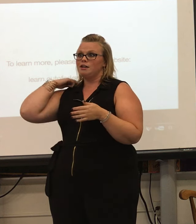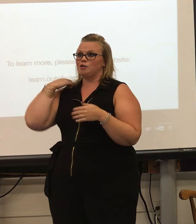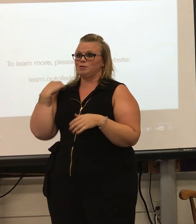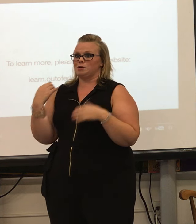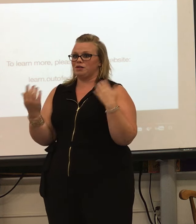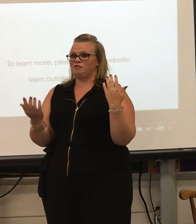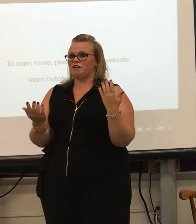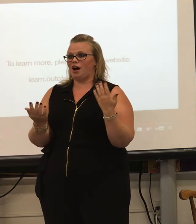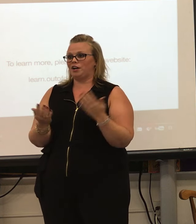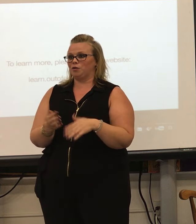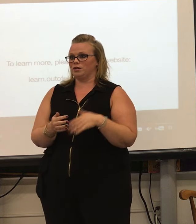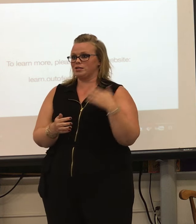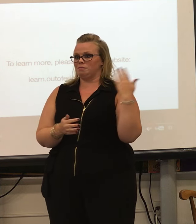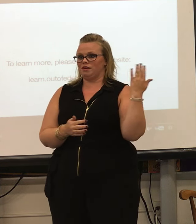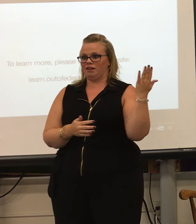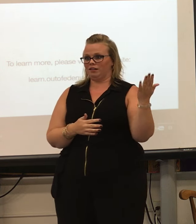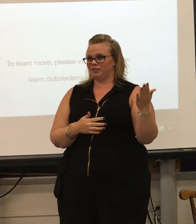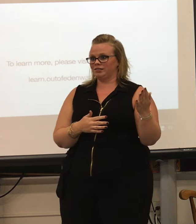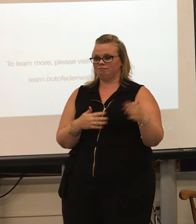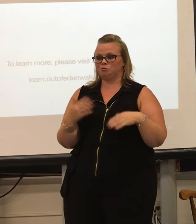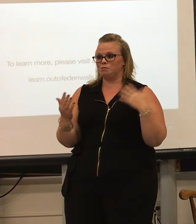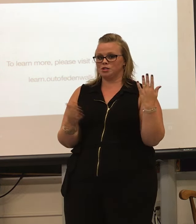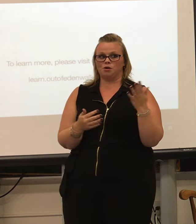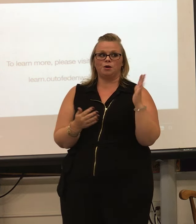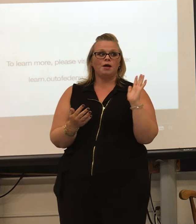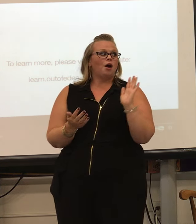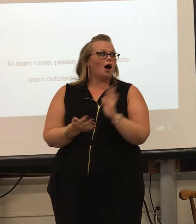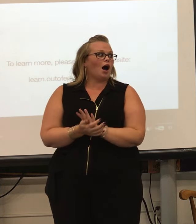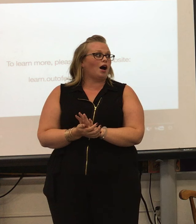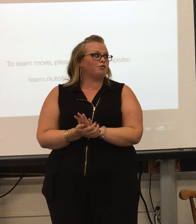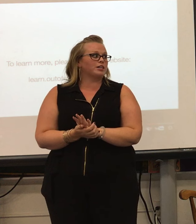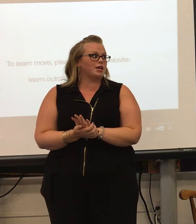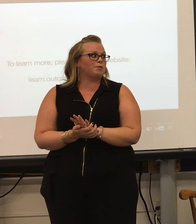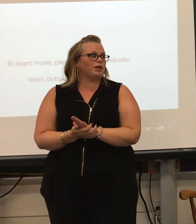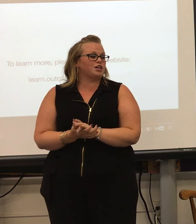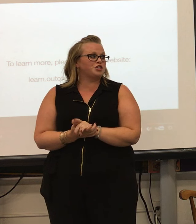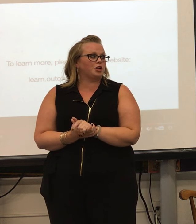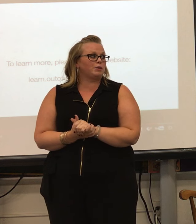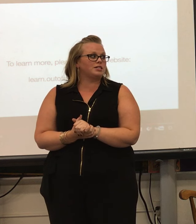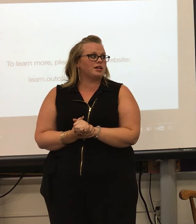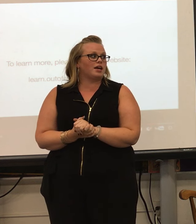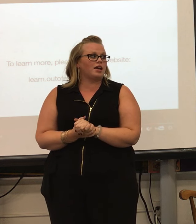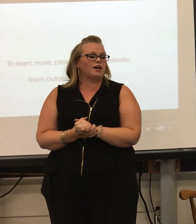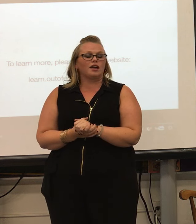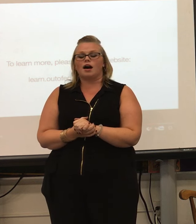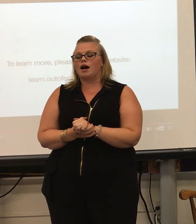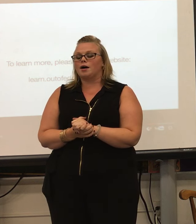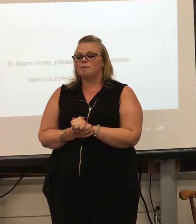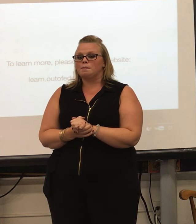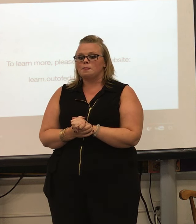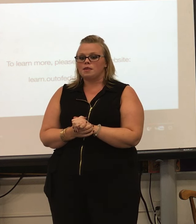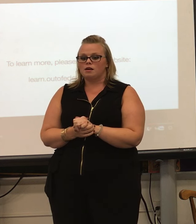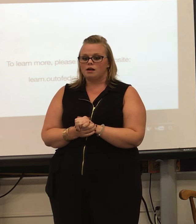because it'll be something fun or something whimsical. For example, last year we did a